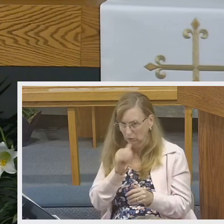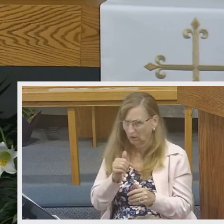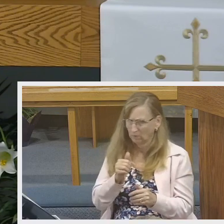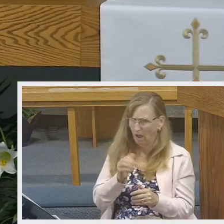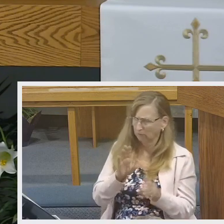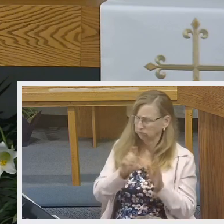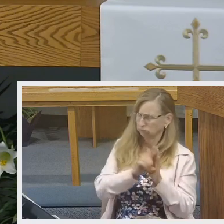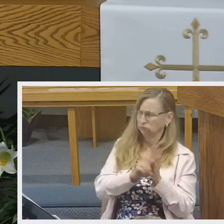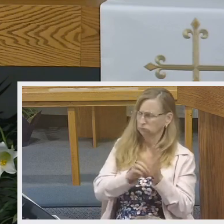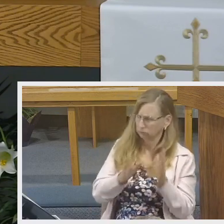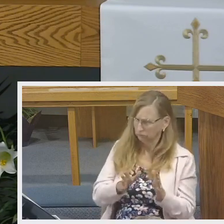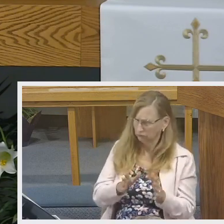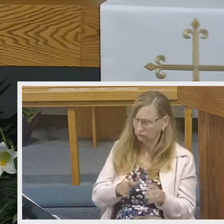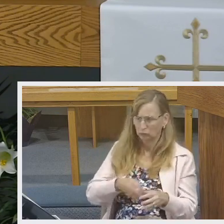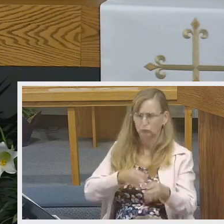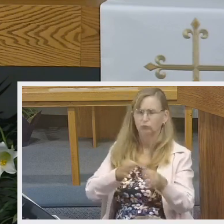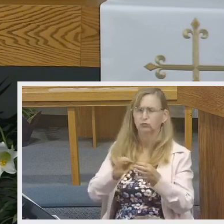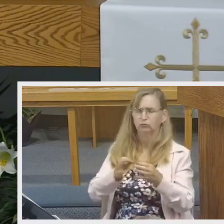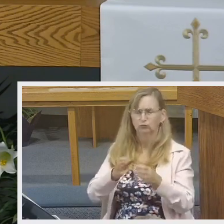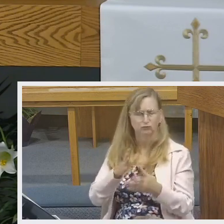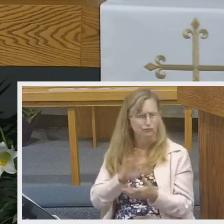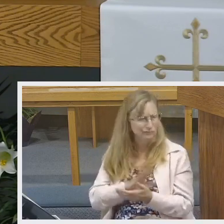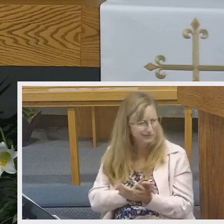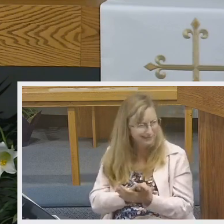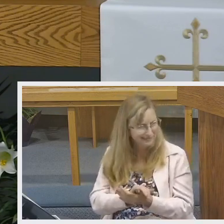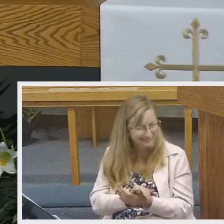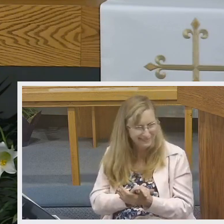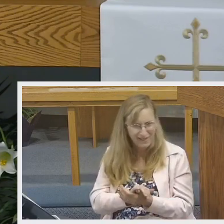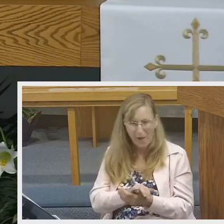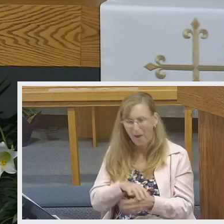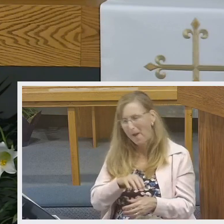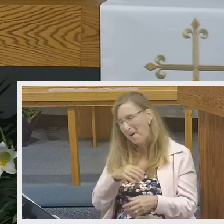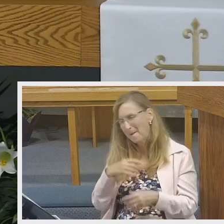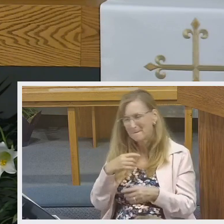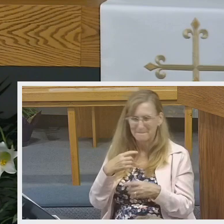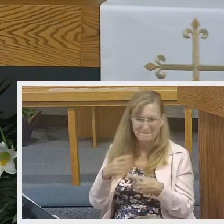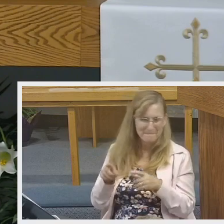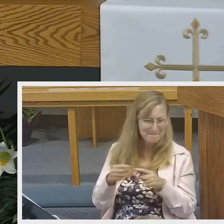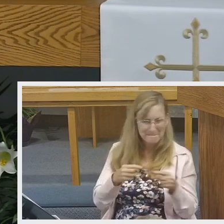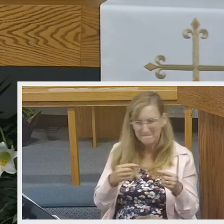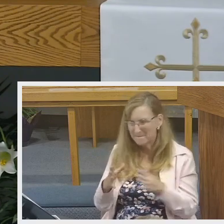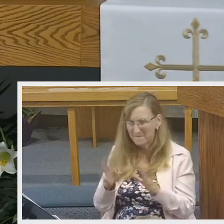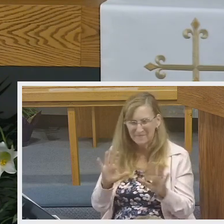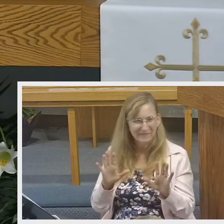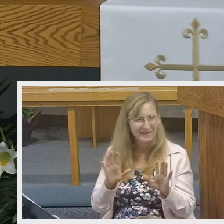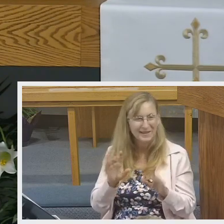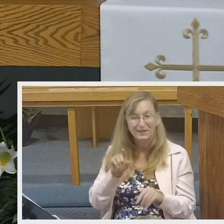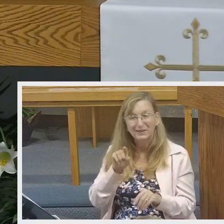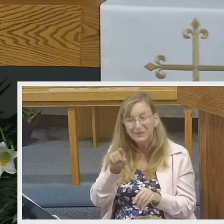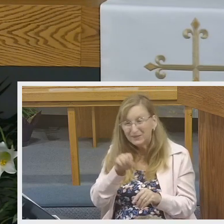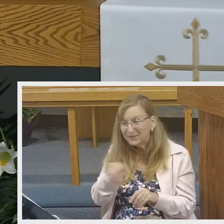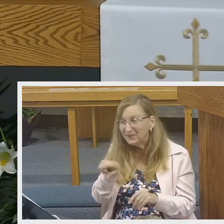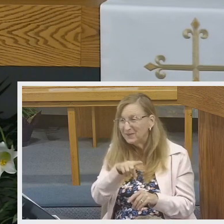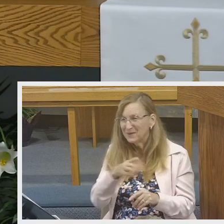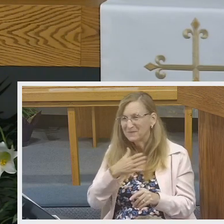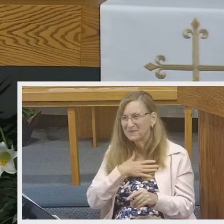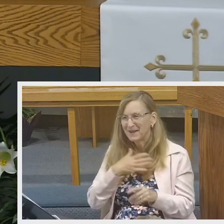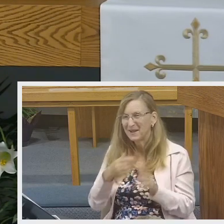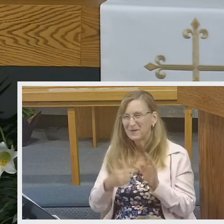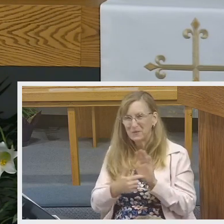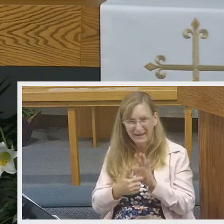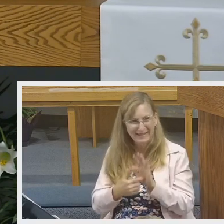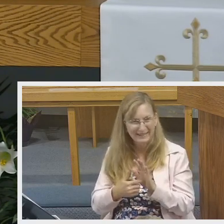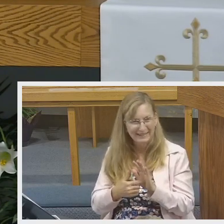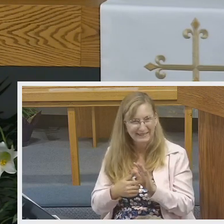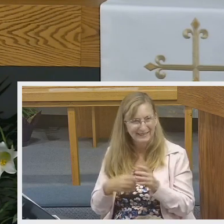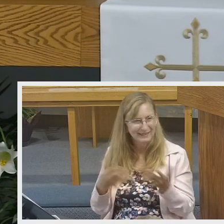attorneys, you're my defense counsel, you're my debate champion. He says, you're my witness. What's a